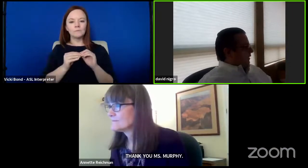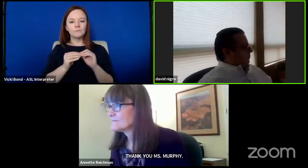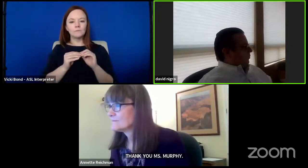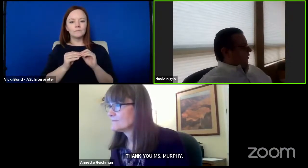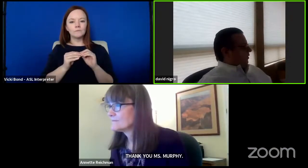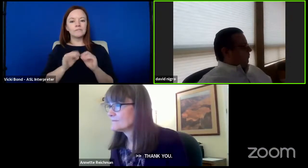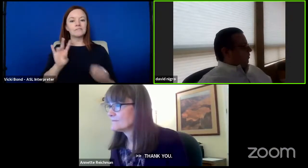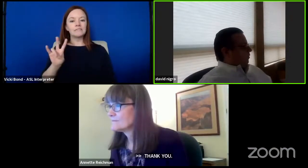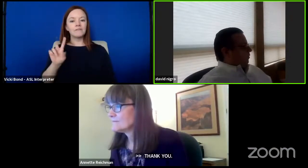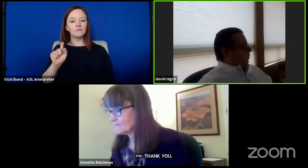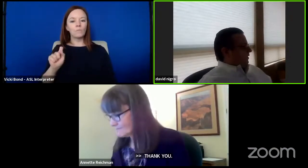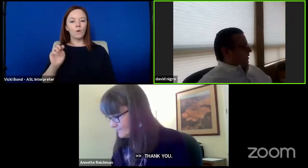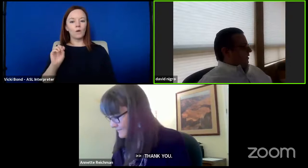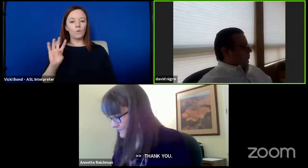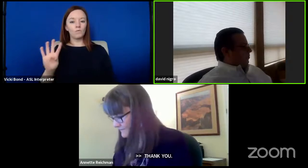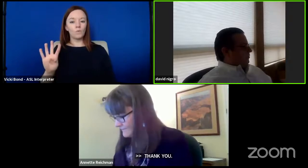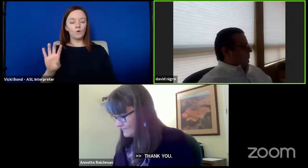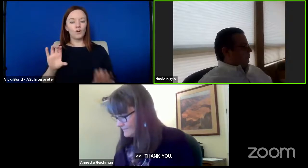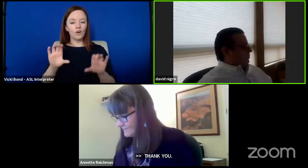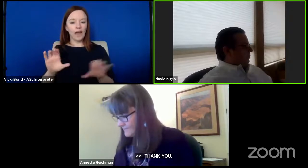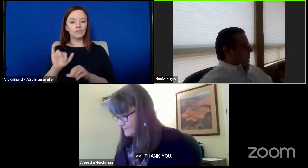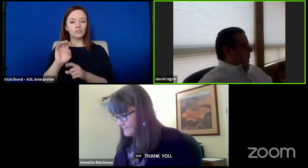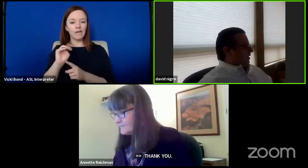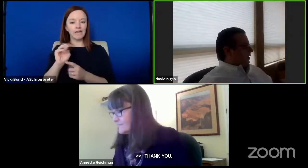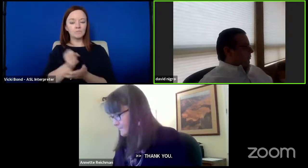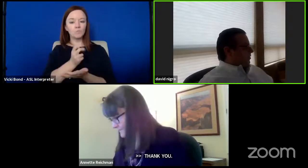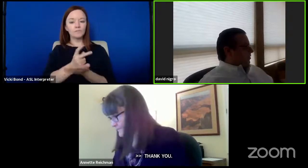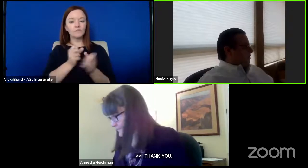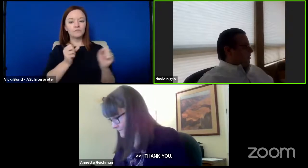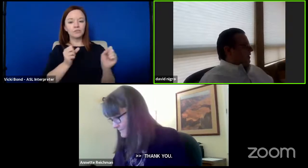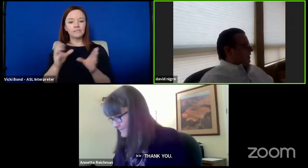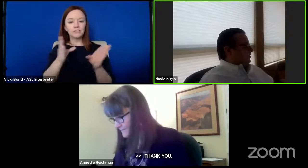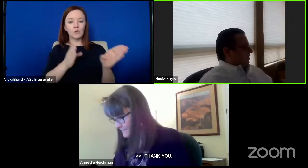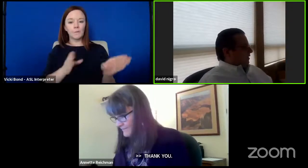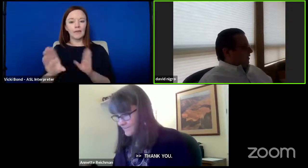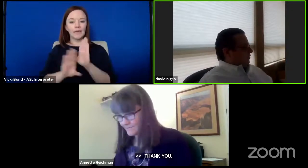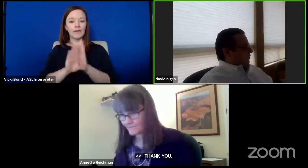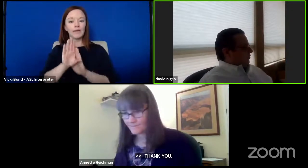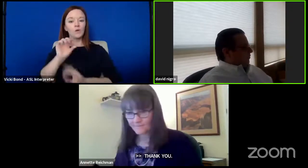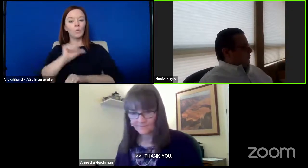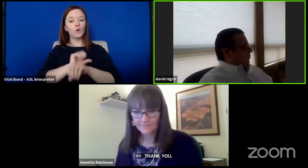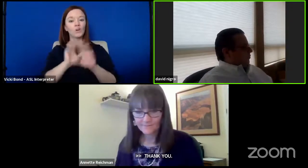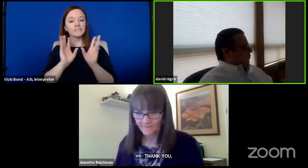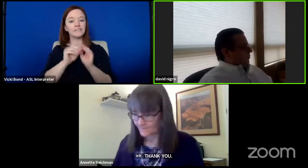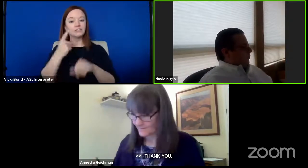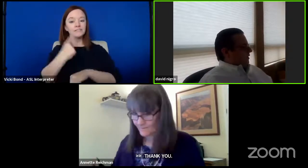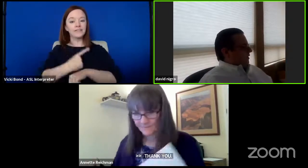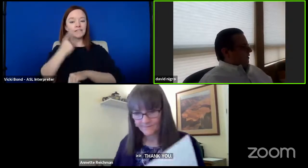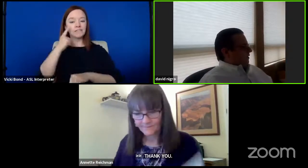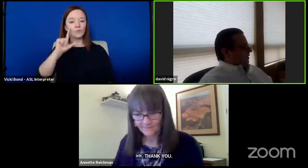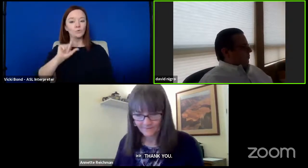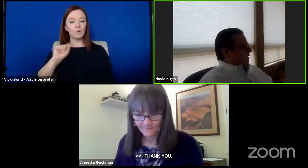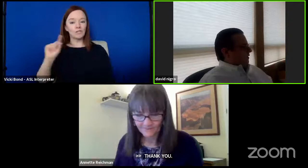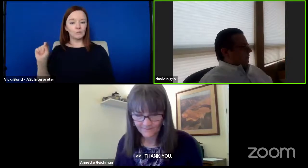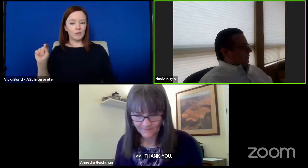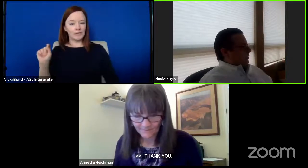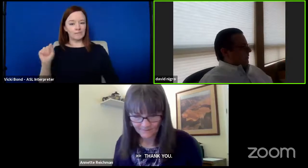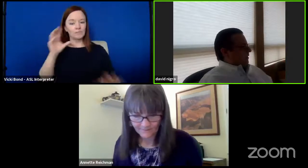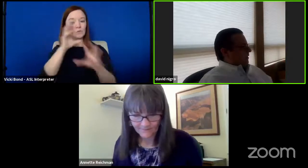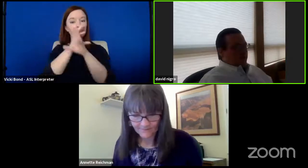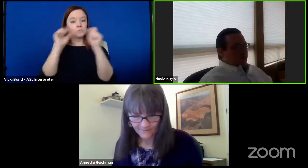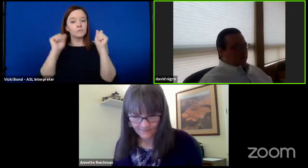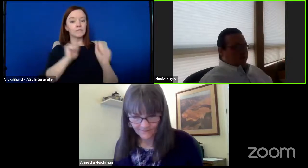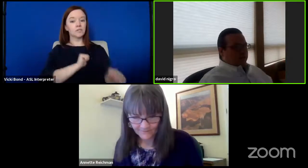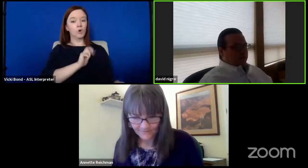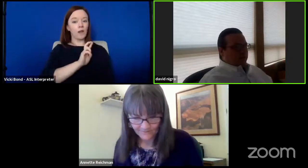item 7.04, action item approval of strategic plan development work session dates for 2020, Superintendent